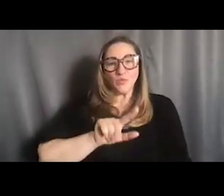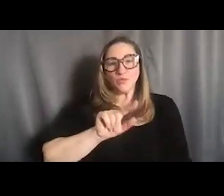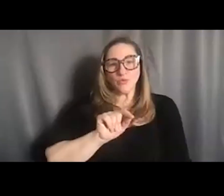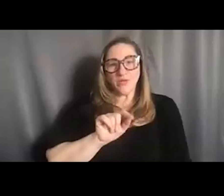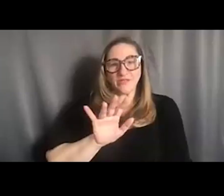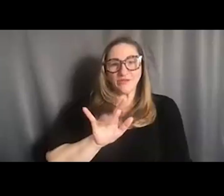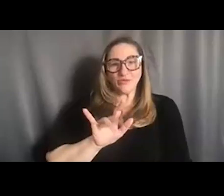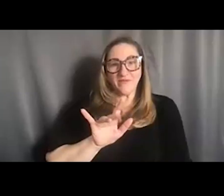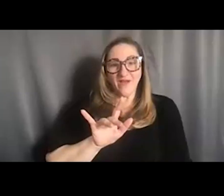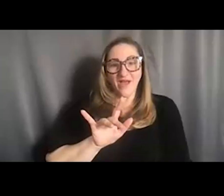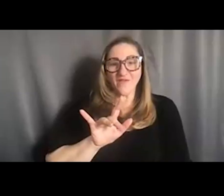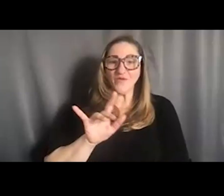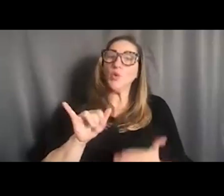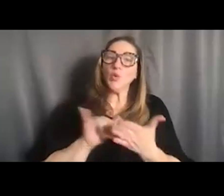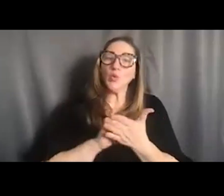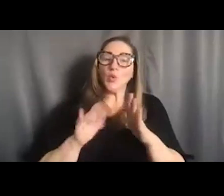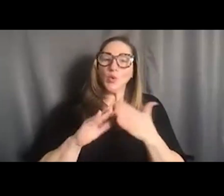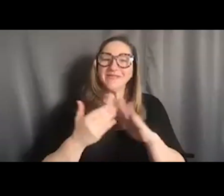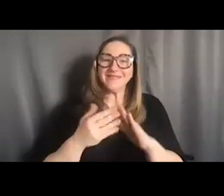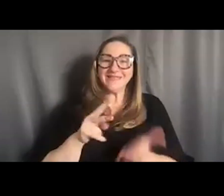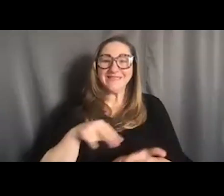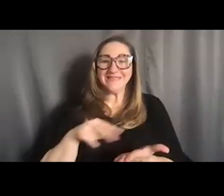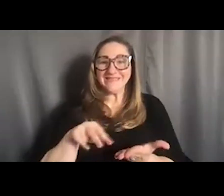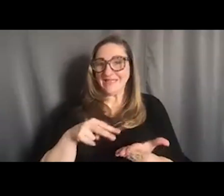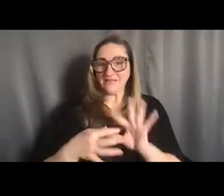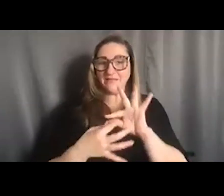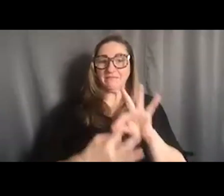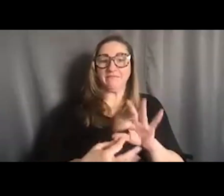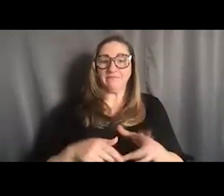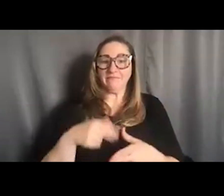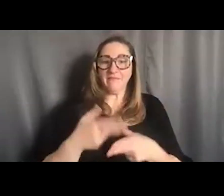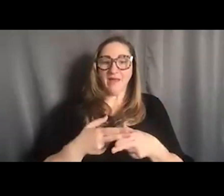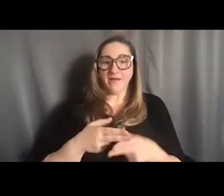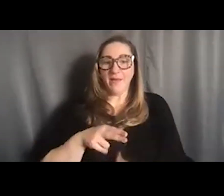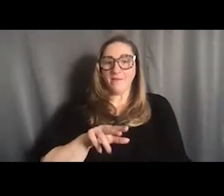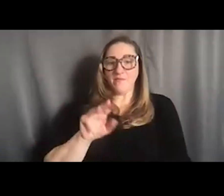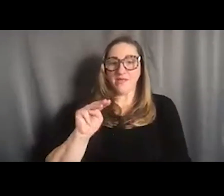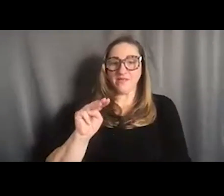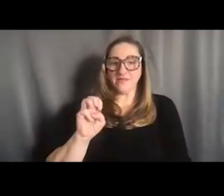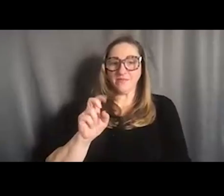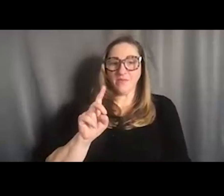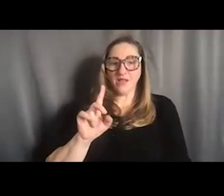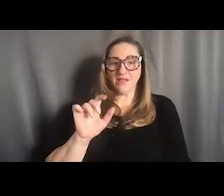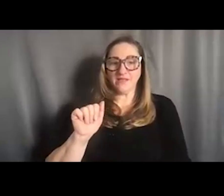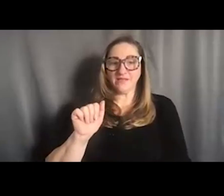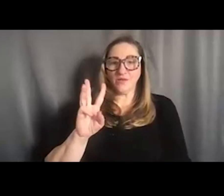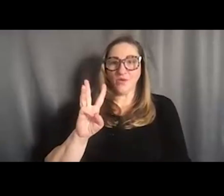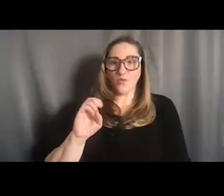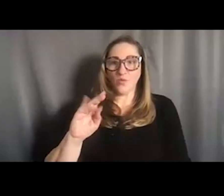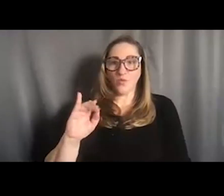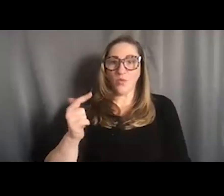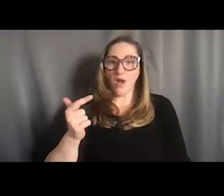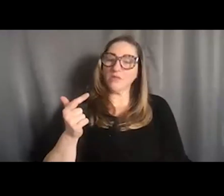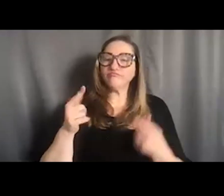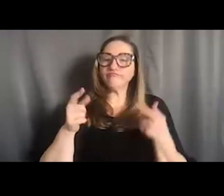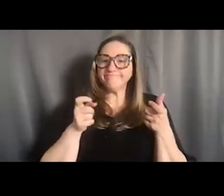Our New York City Dance Campaign. My name is Melinda Wong, and I am the Research and Advocacy Manager at Dance.NYC.